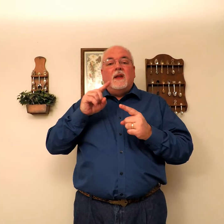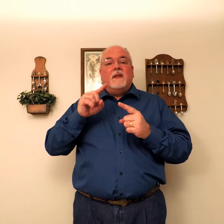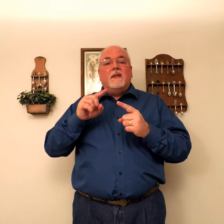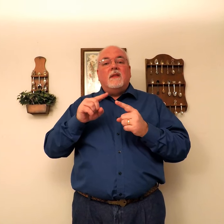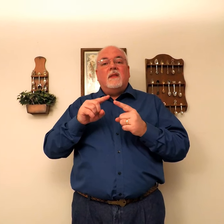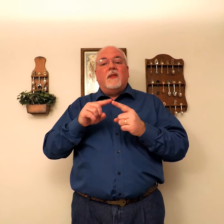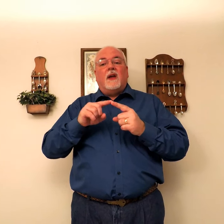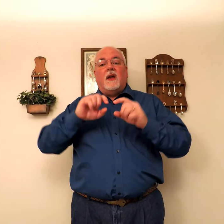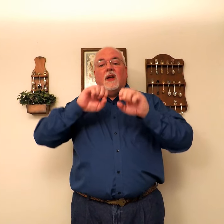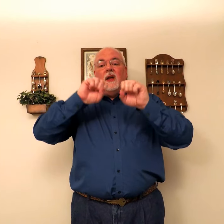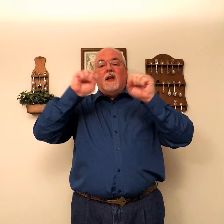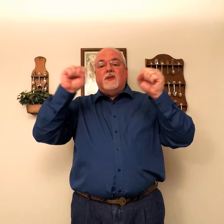When the